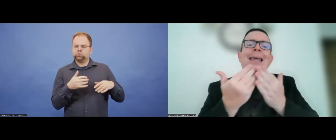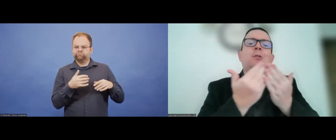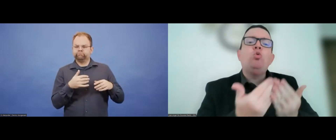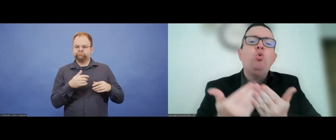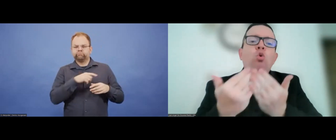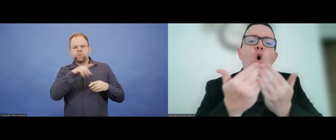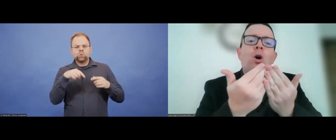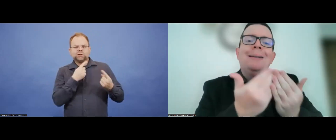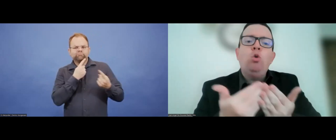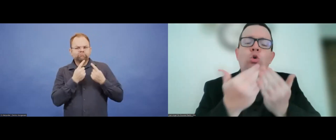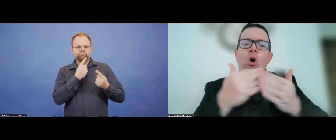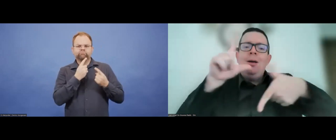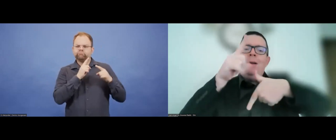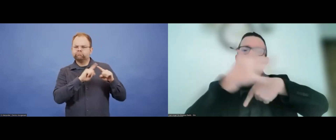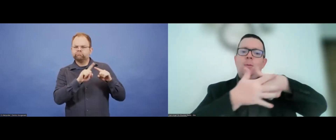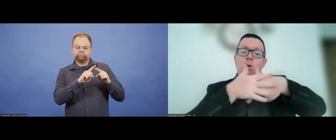spaces.